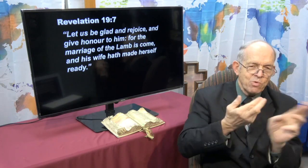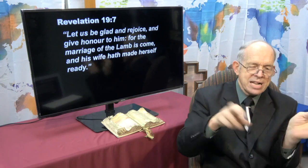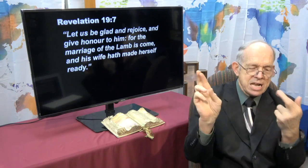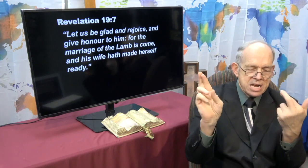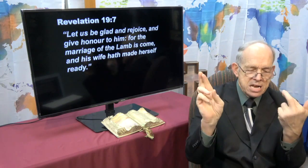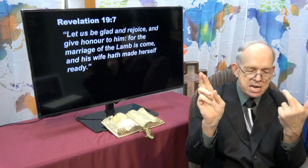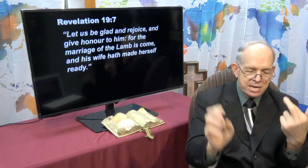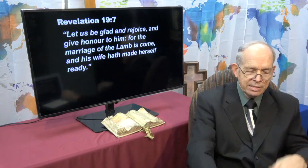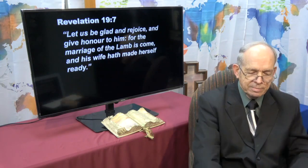ready.